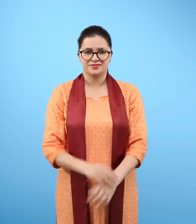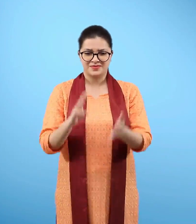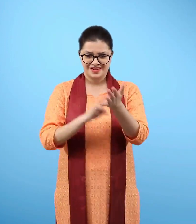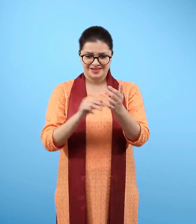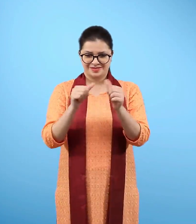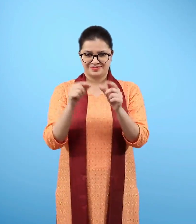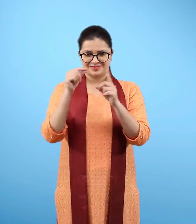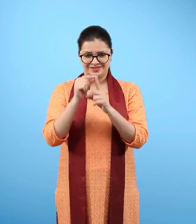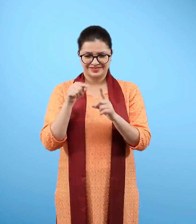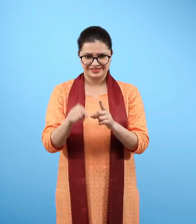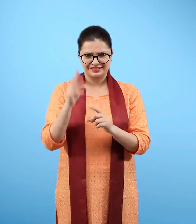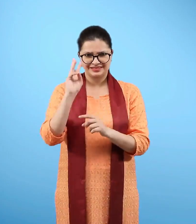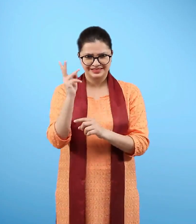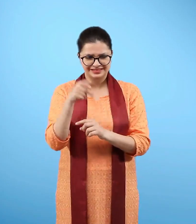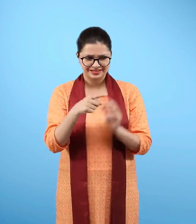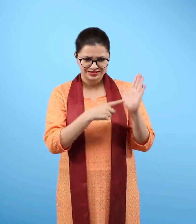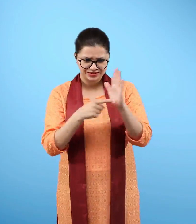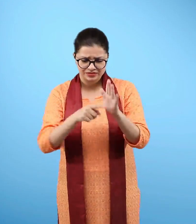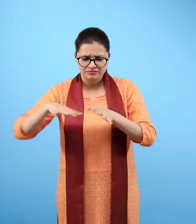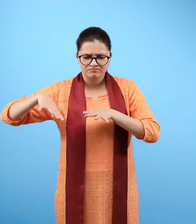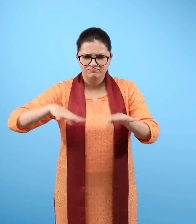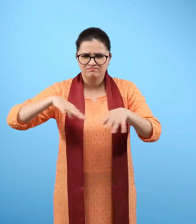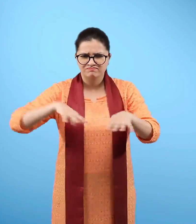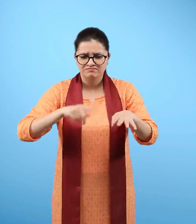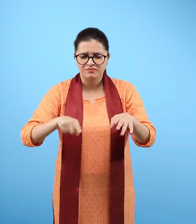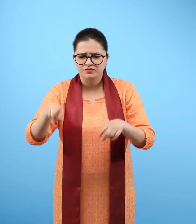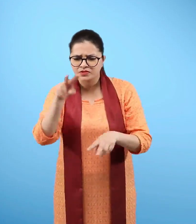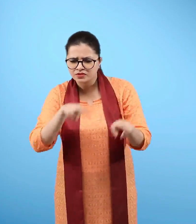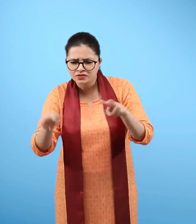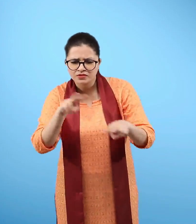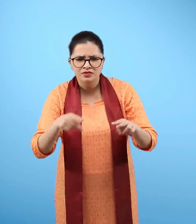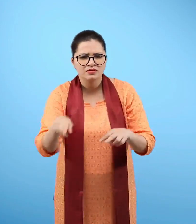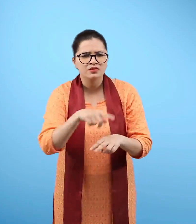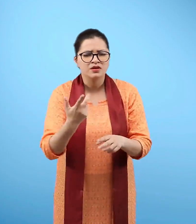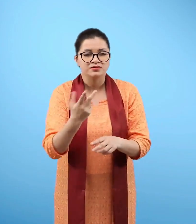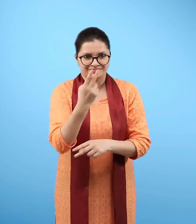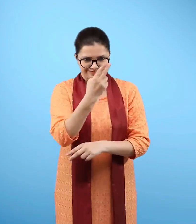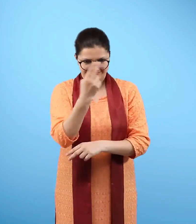Trace the route of the parade in map 3 and mark India Gate and Rajpath.